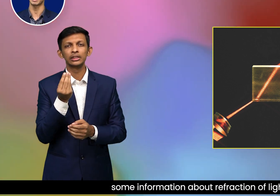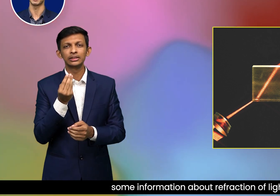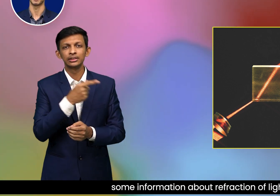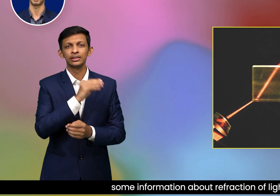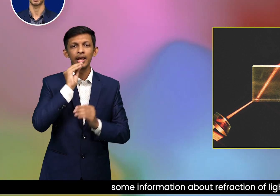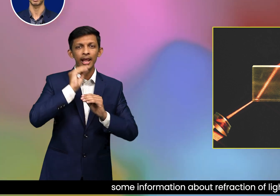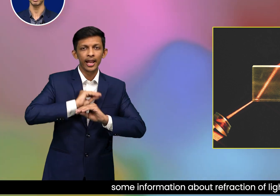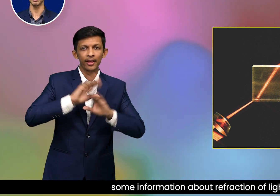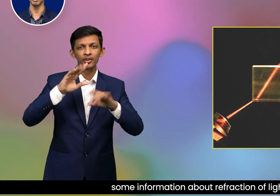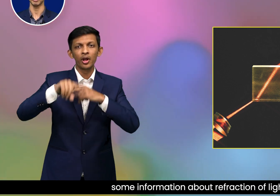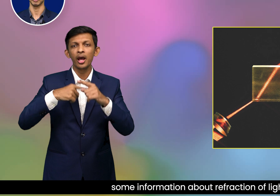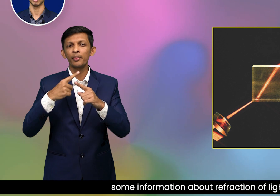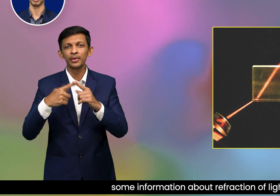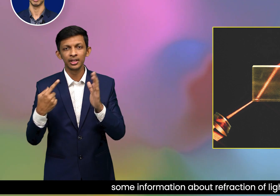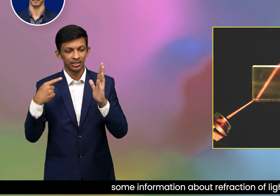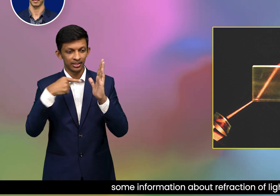of light.